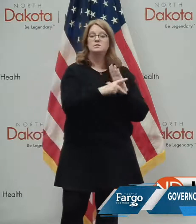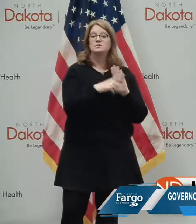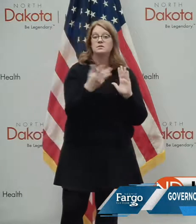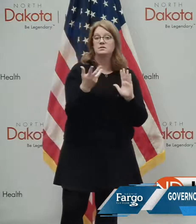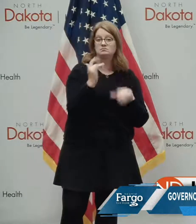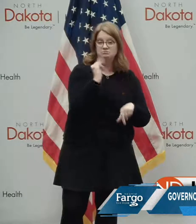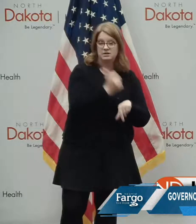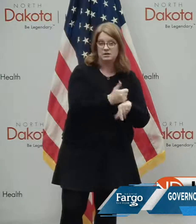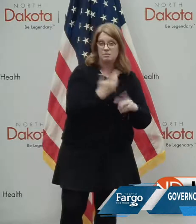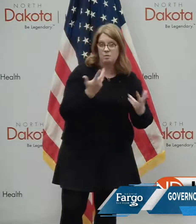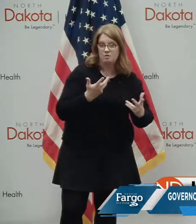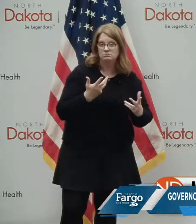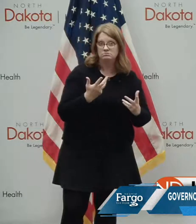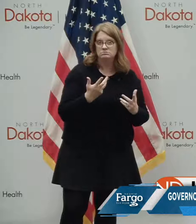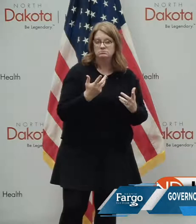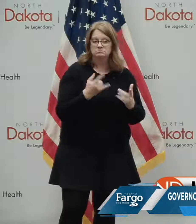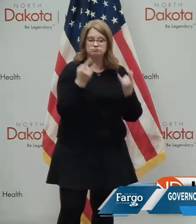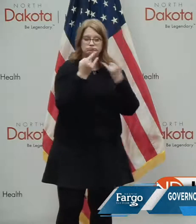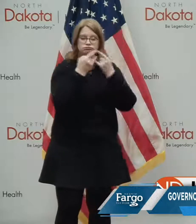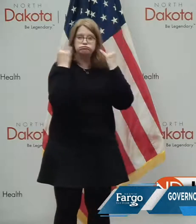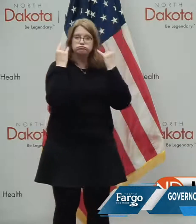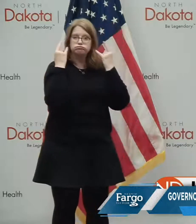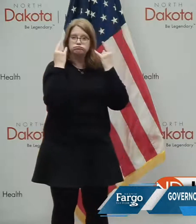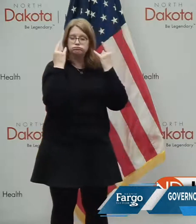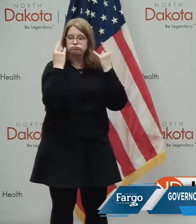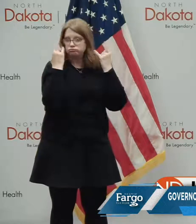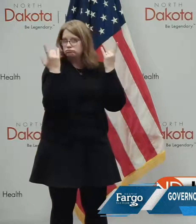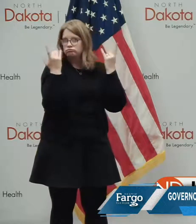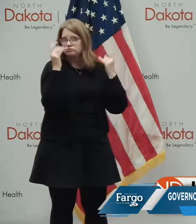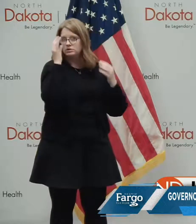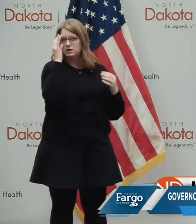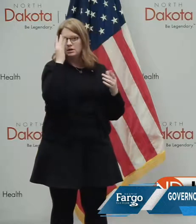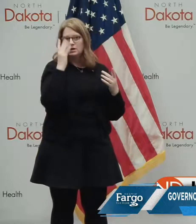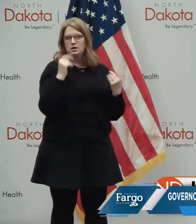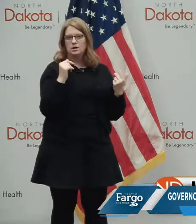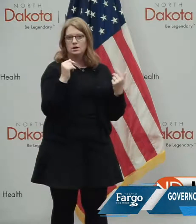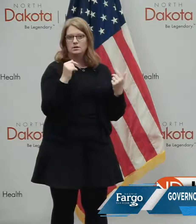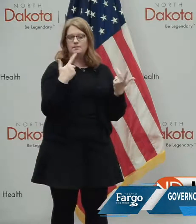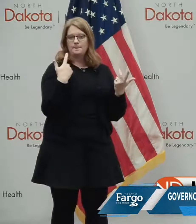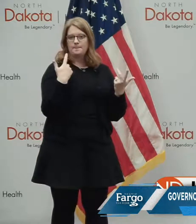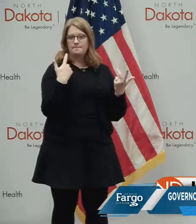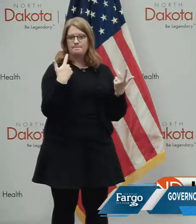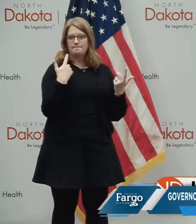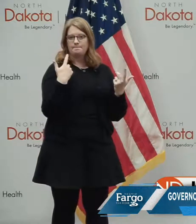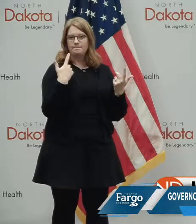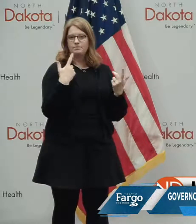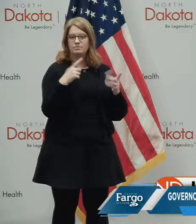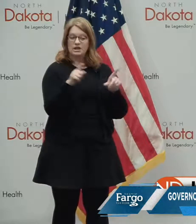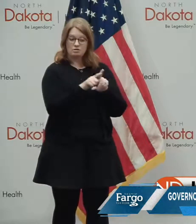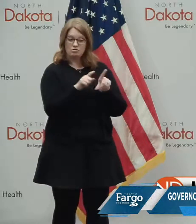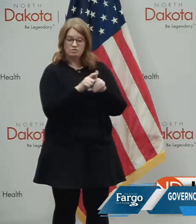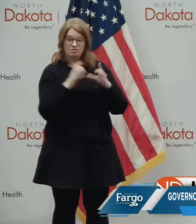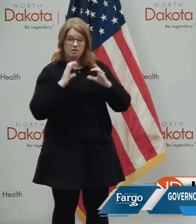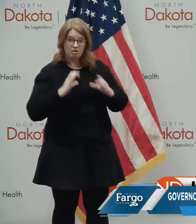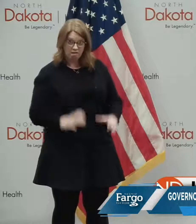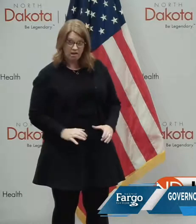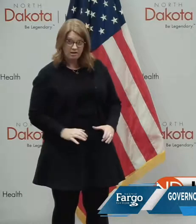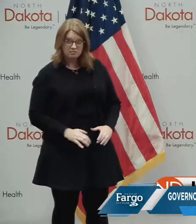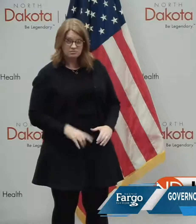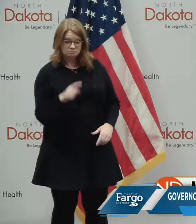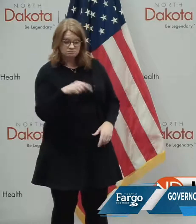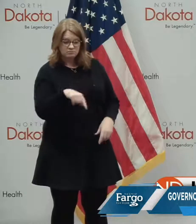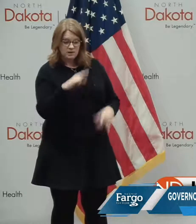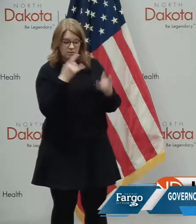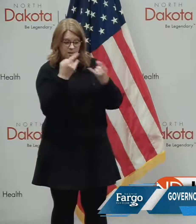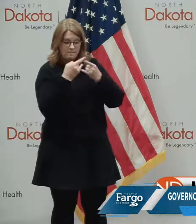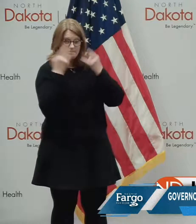were masking pretty routinely. They were masking, and among their clients, most of them were masking,